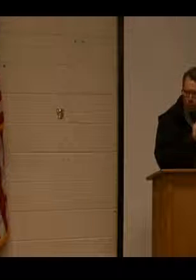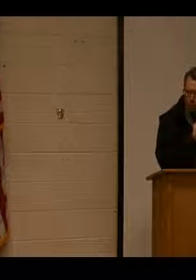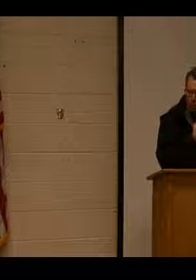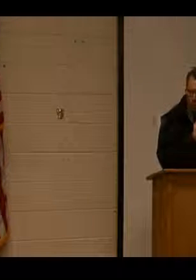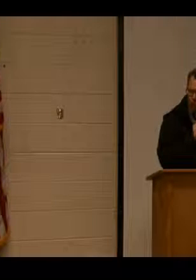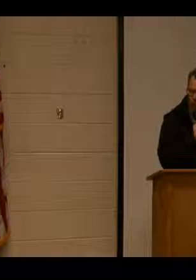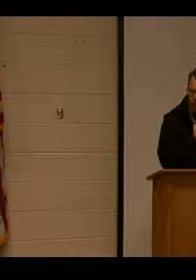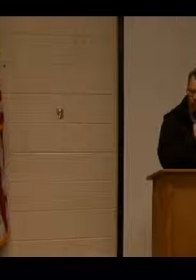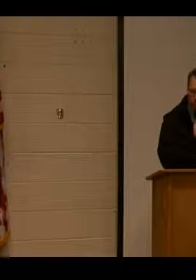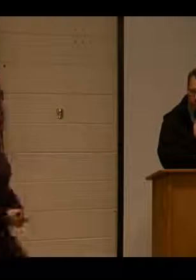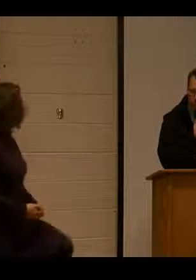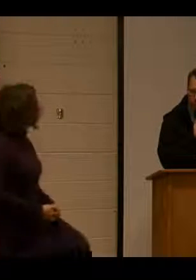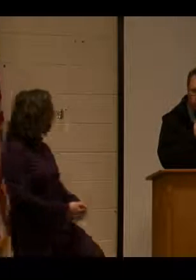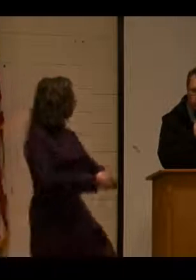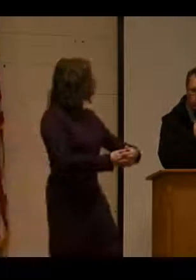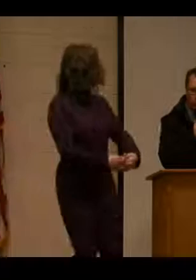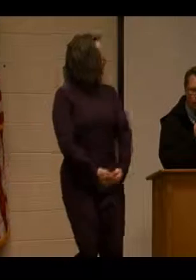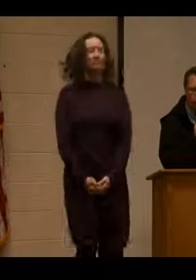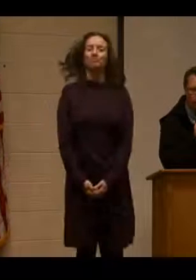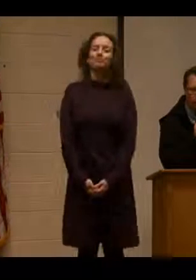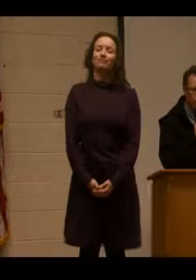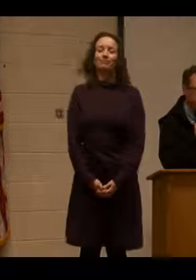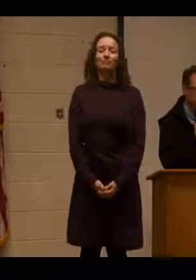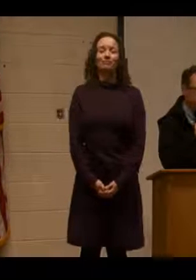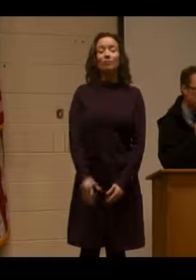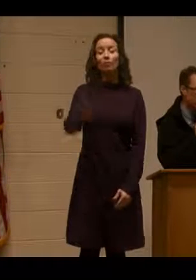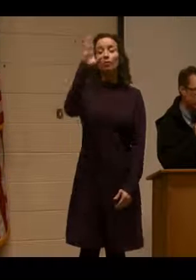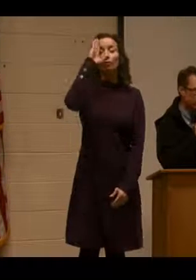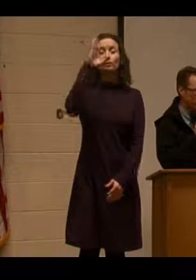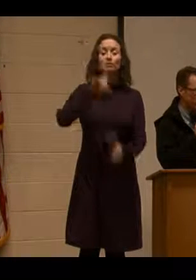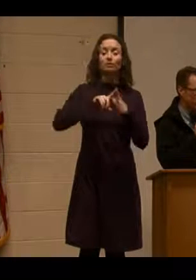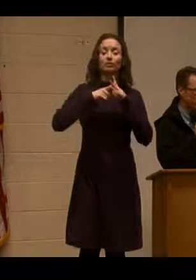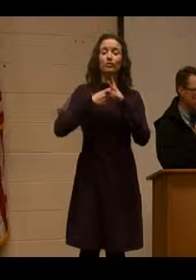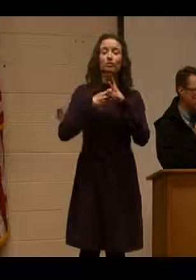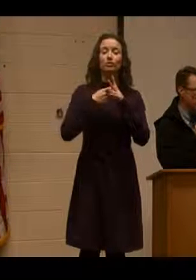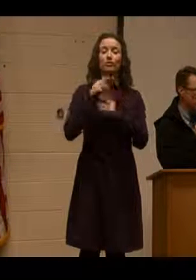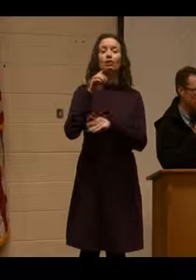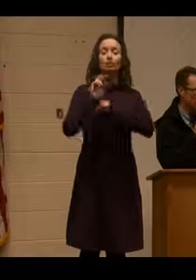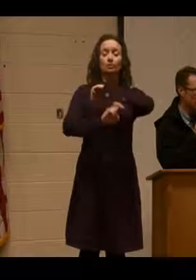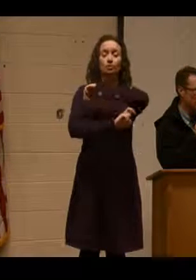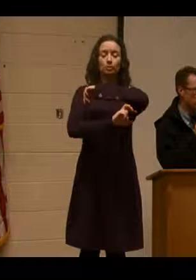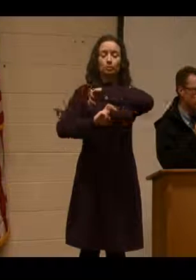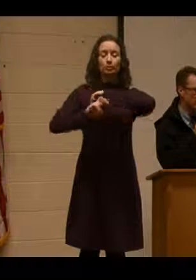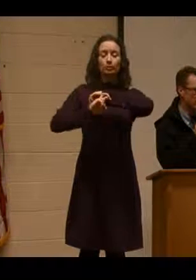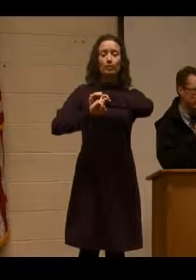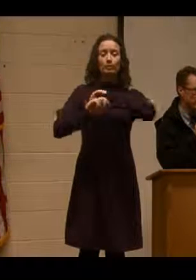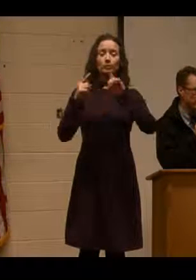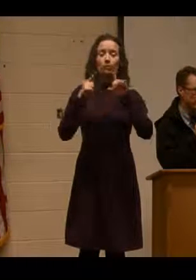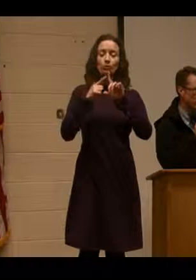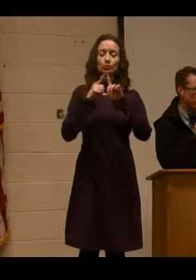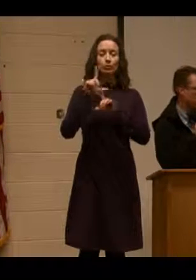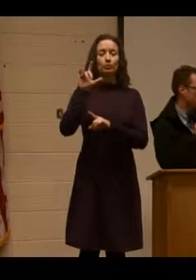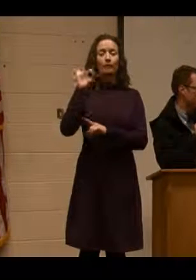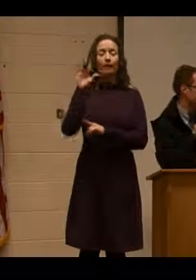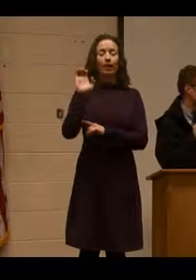We'll be starting the live presentation in 2 minutes. Thank you.